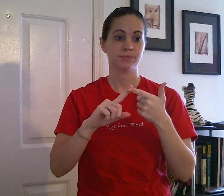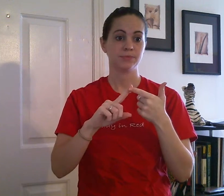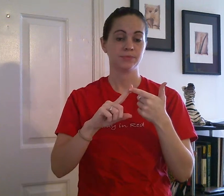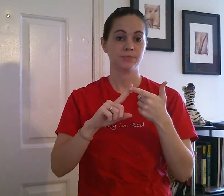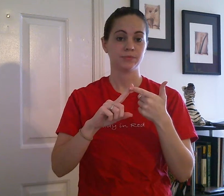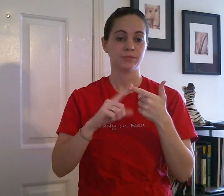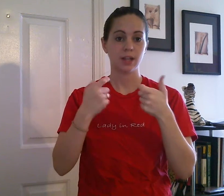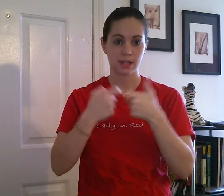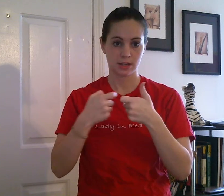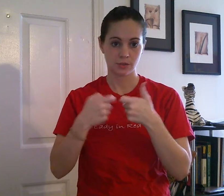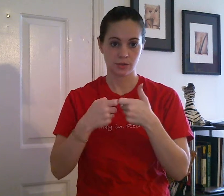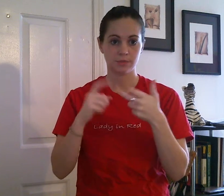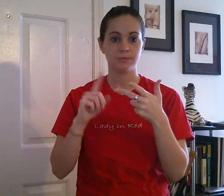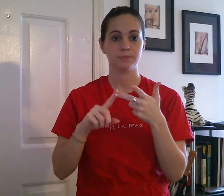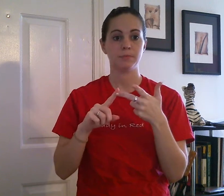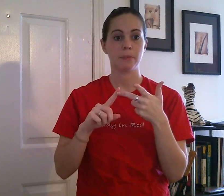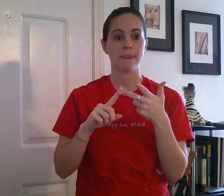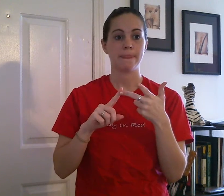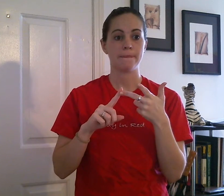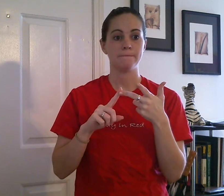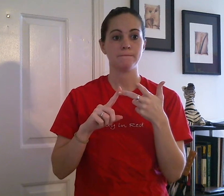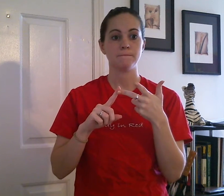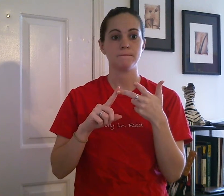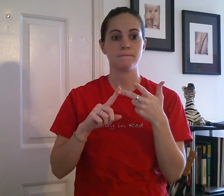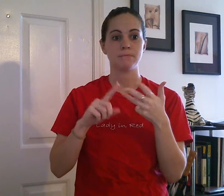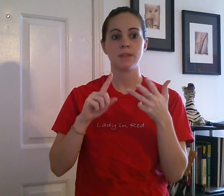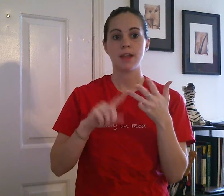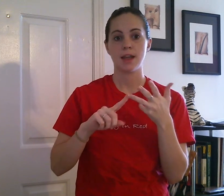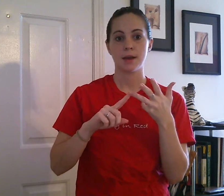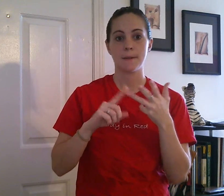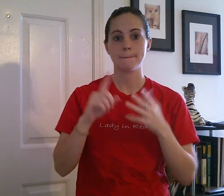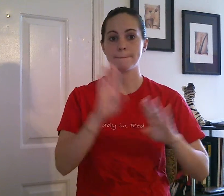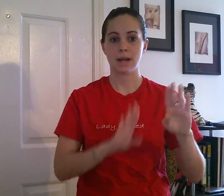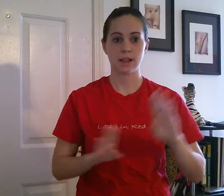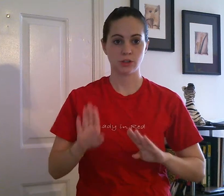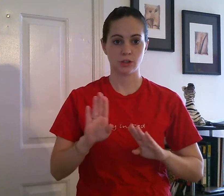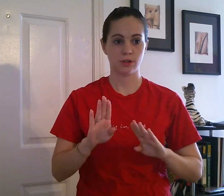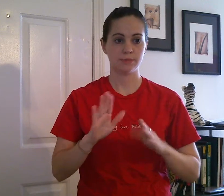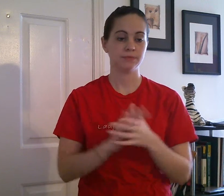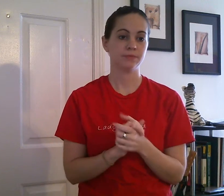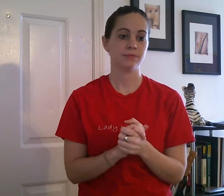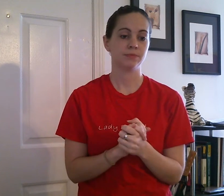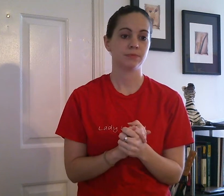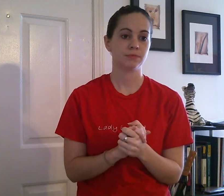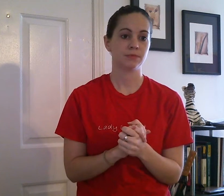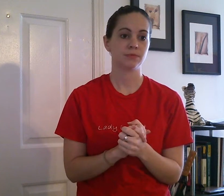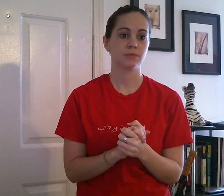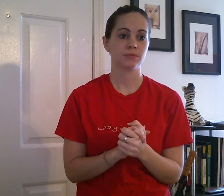electrical, and biological. Then look at each work area to see if any of these